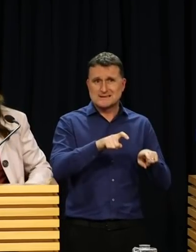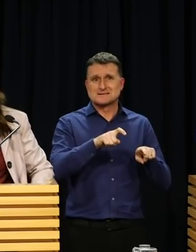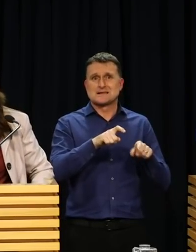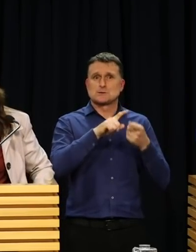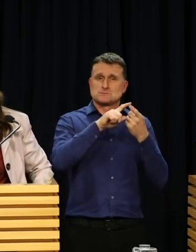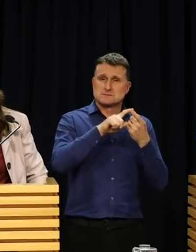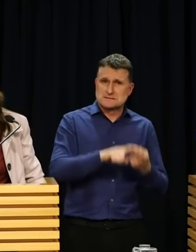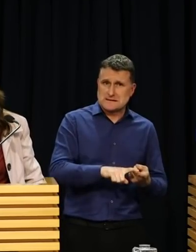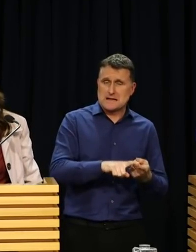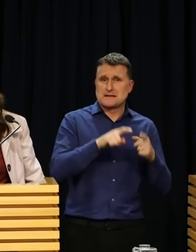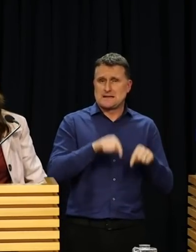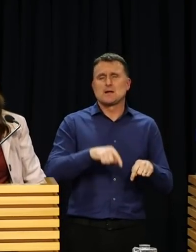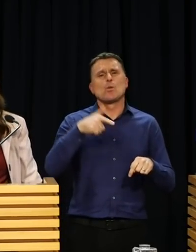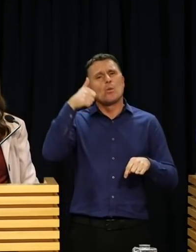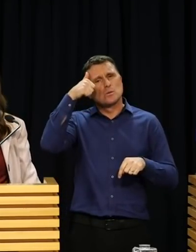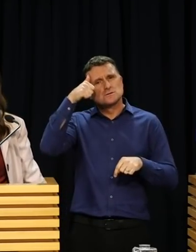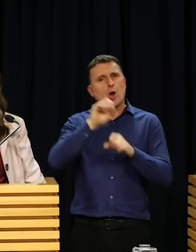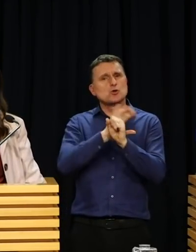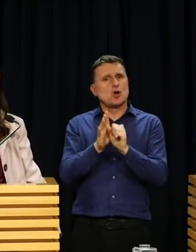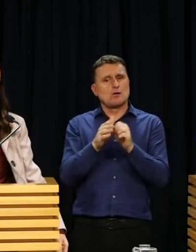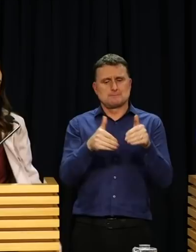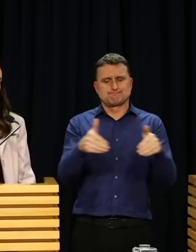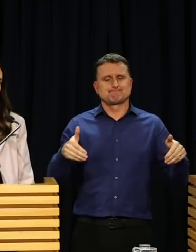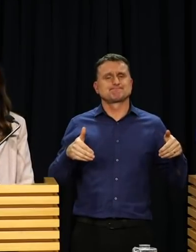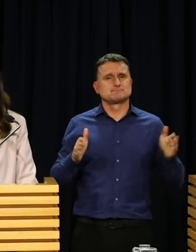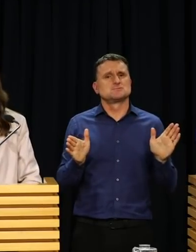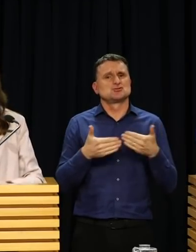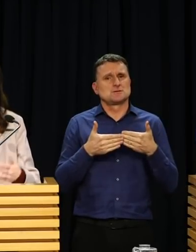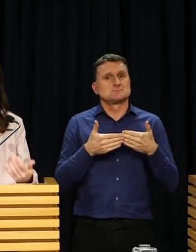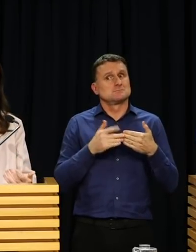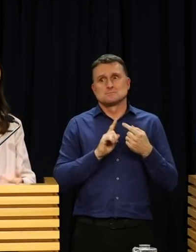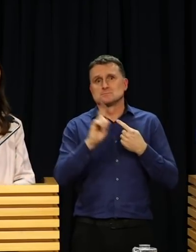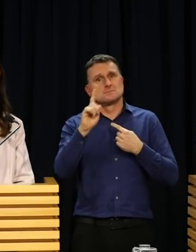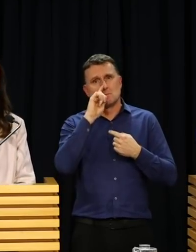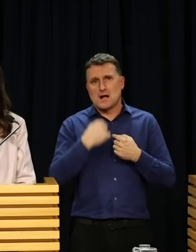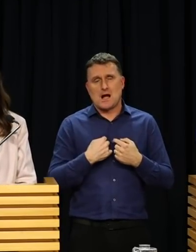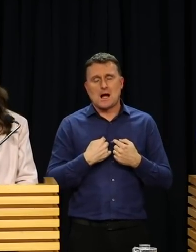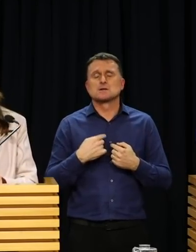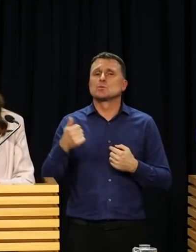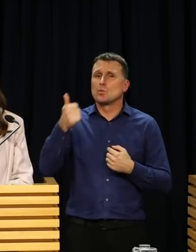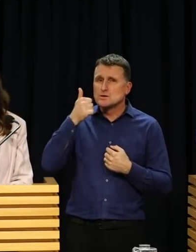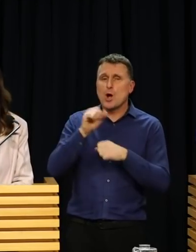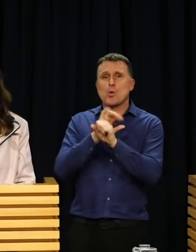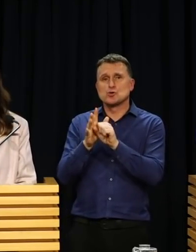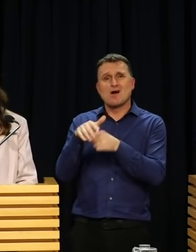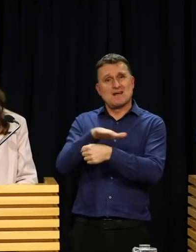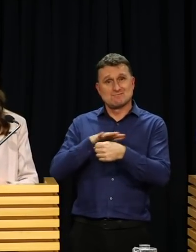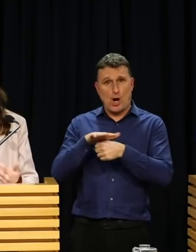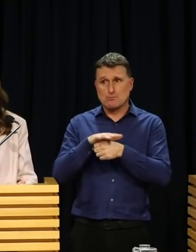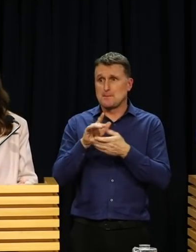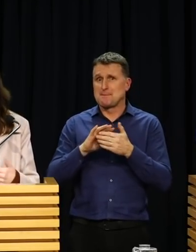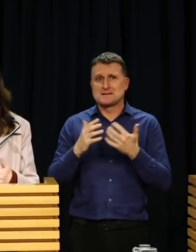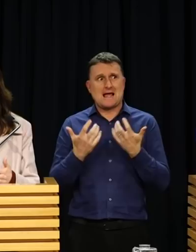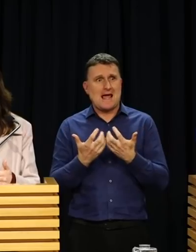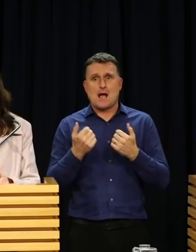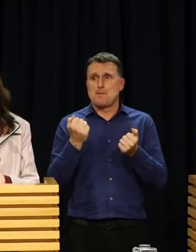the COVID environment does raise a range of different questions, and one of the other questions has been, how do we make sure that people don't